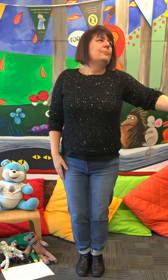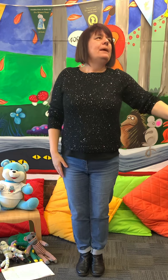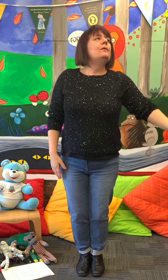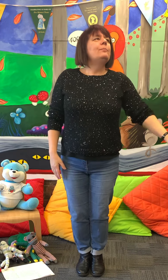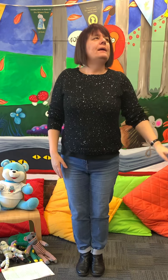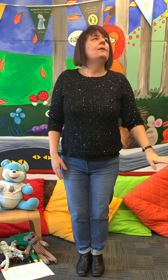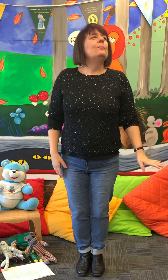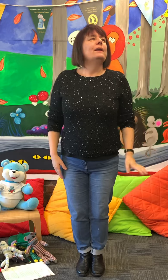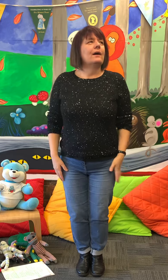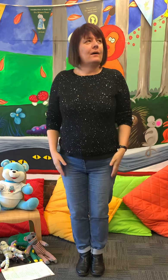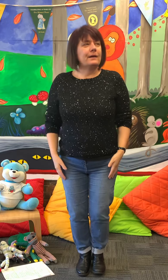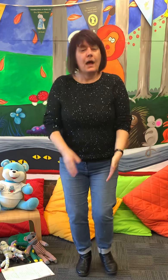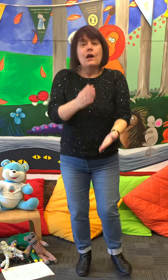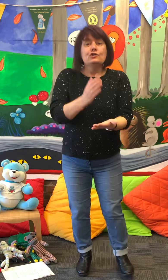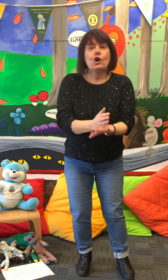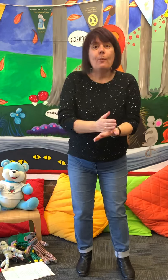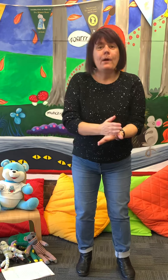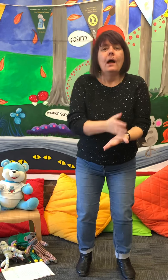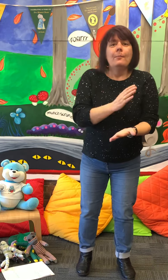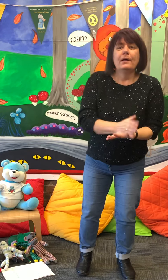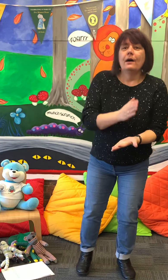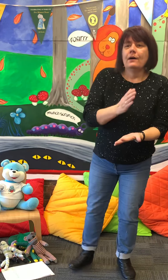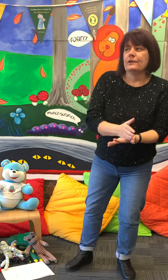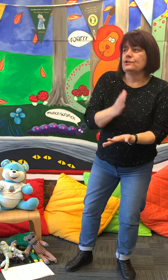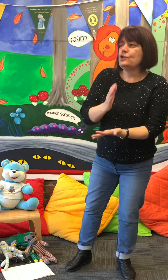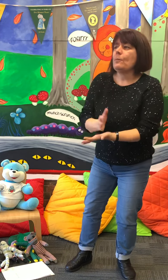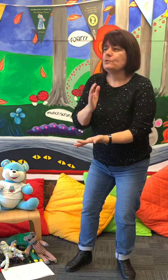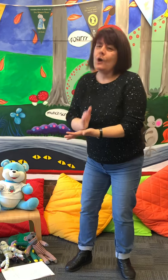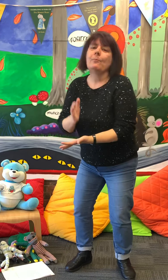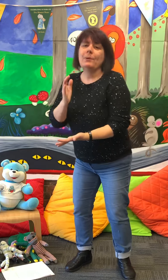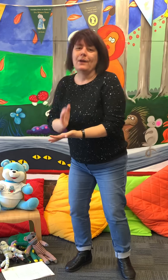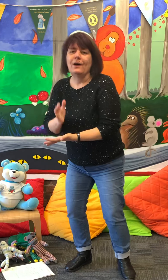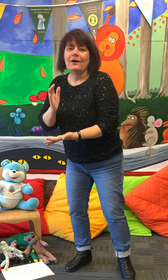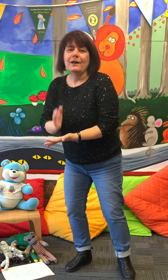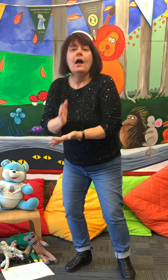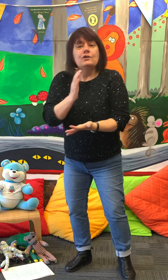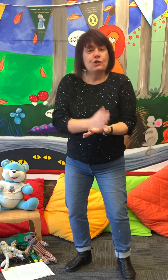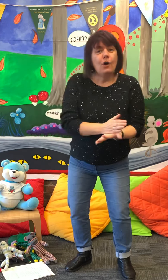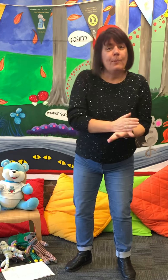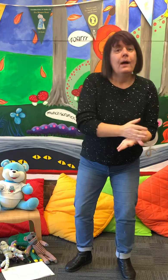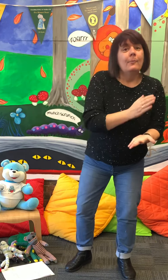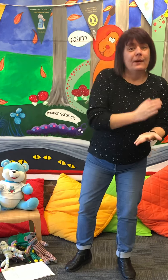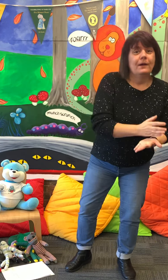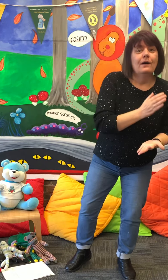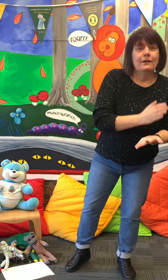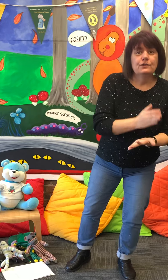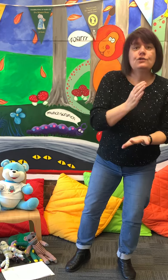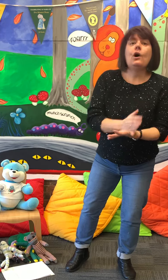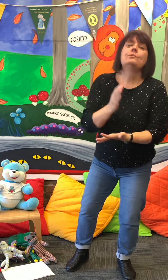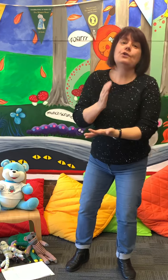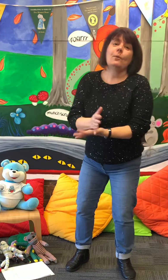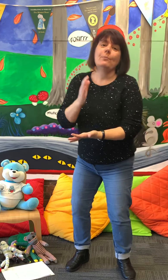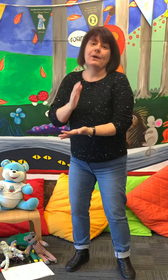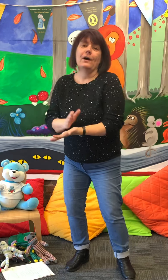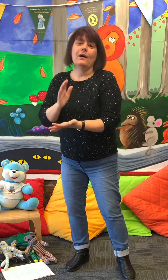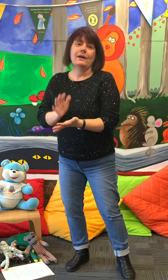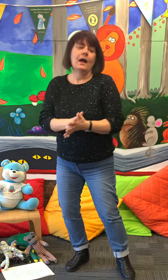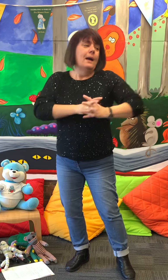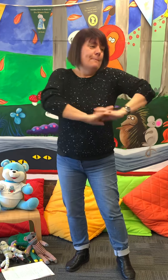peel, peel banana. Chop banana, chop, chop banana. Chop banana, chop, chop banana.